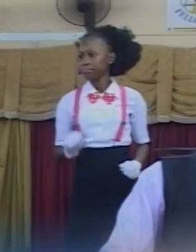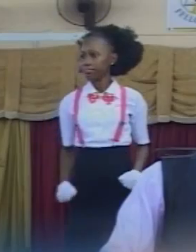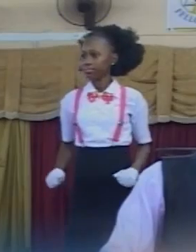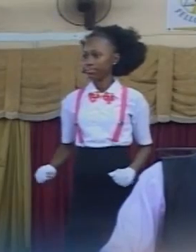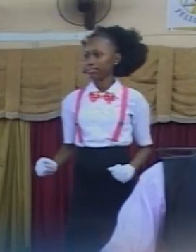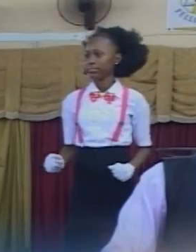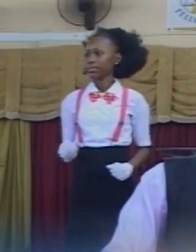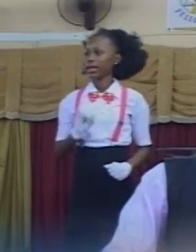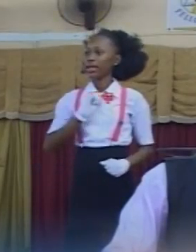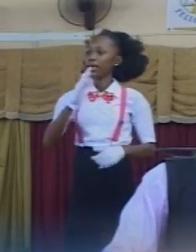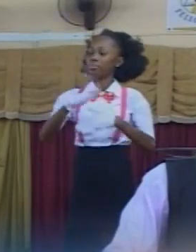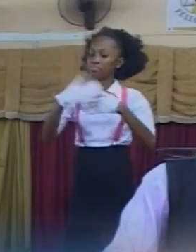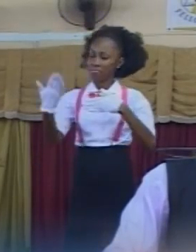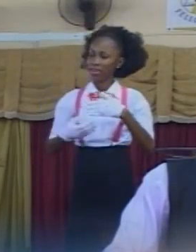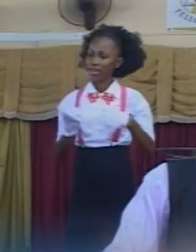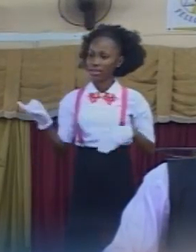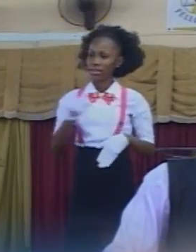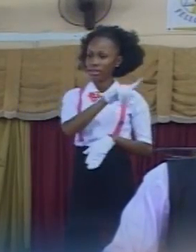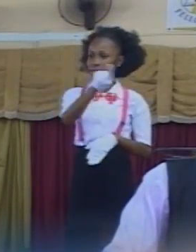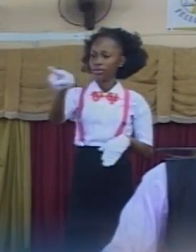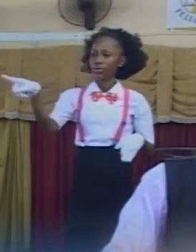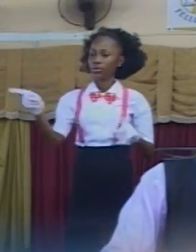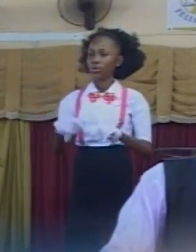I'm inviting you to come now.